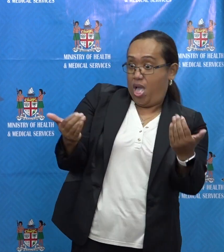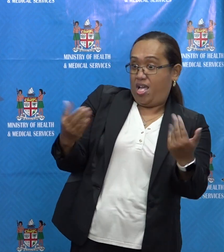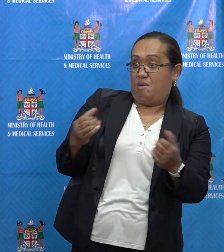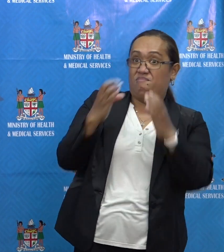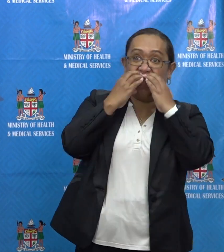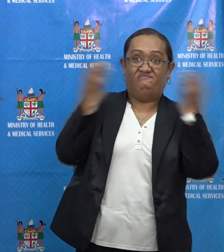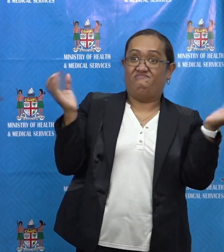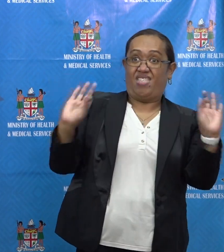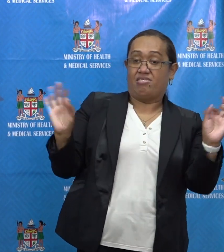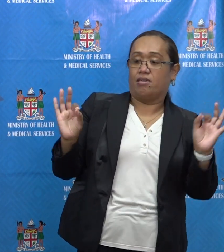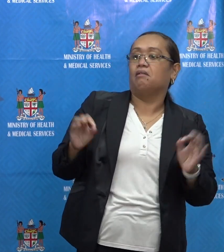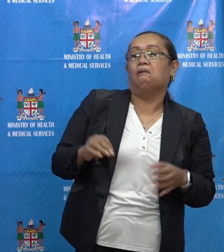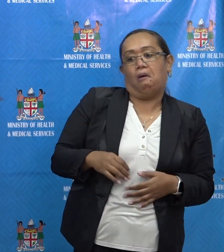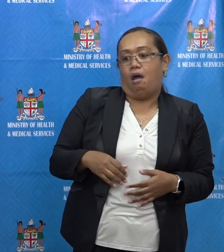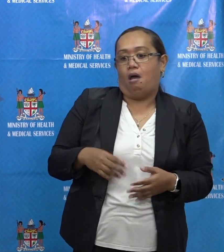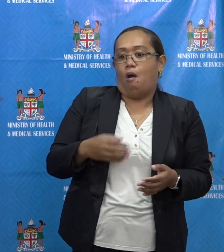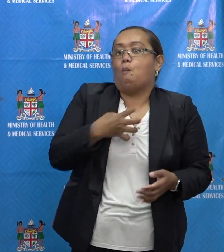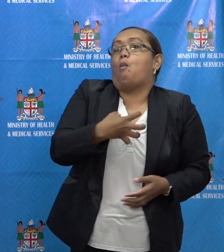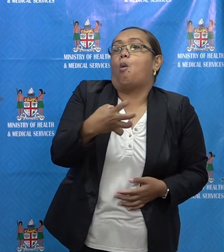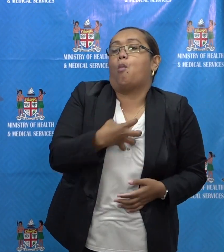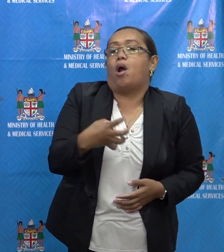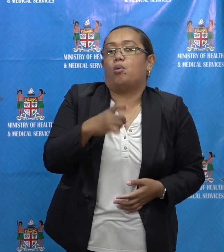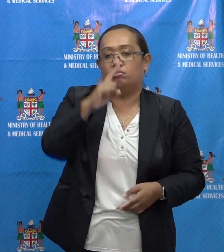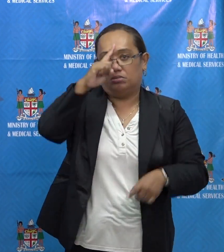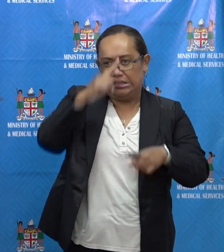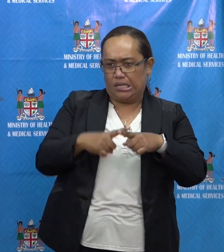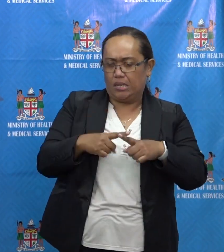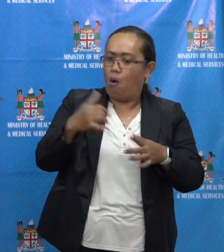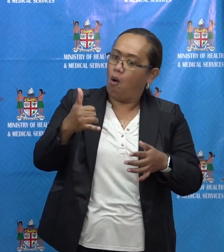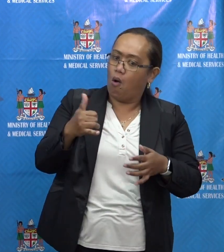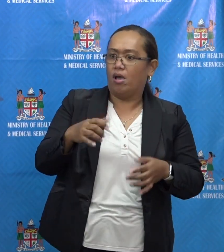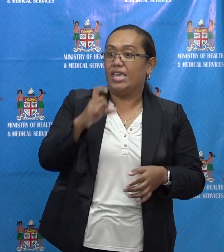gradually, more and more people will wear masks.